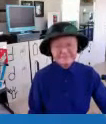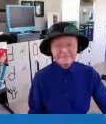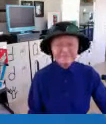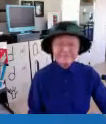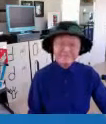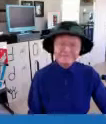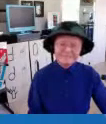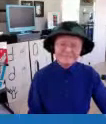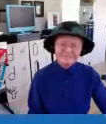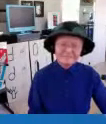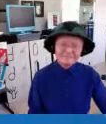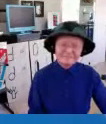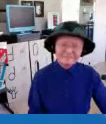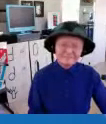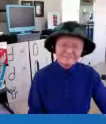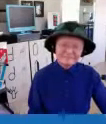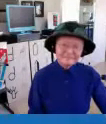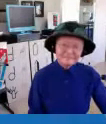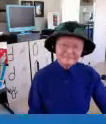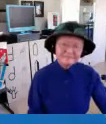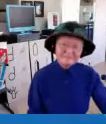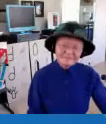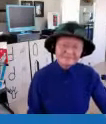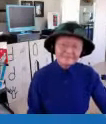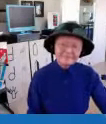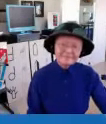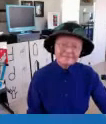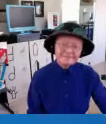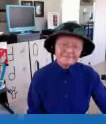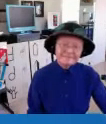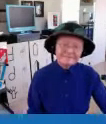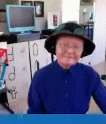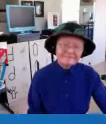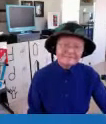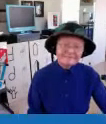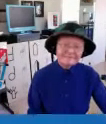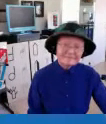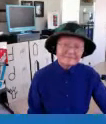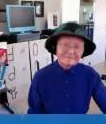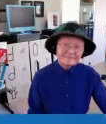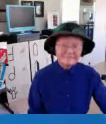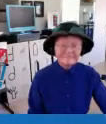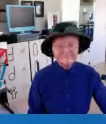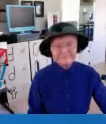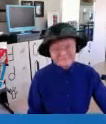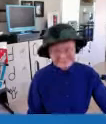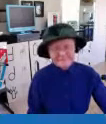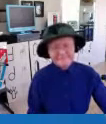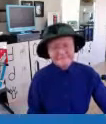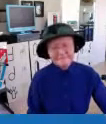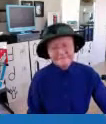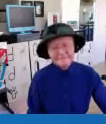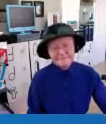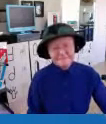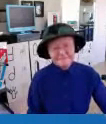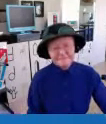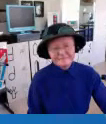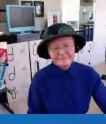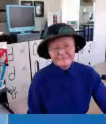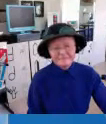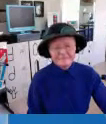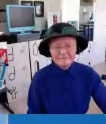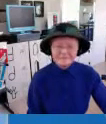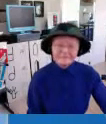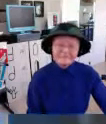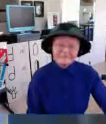The Lithuanian draws one. The Portuguese, the Philippine signer draws, she's doing actually